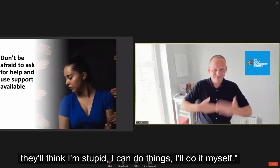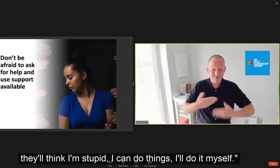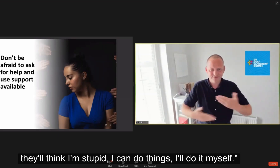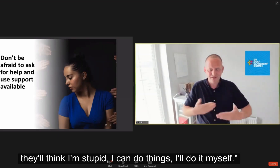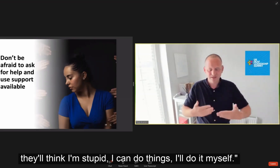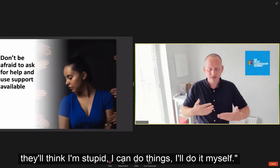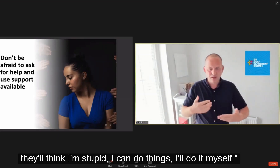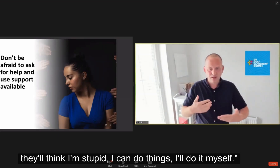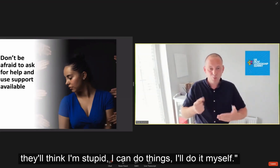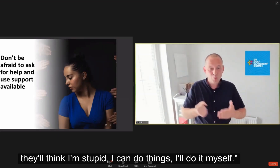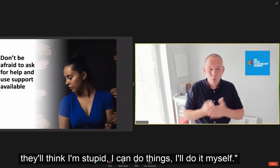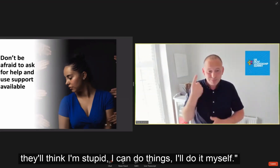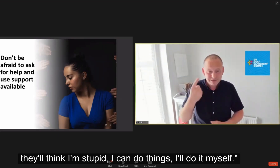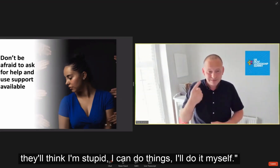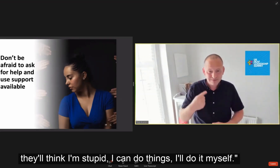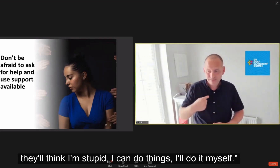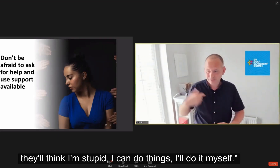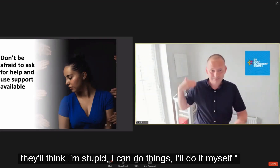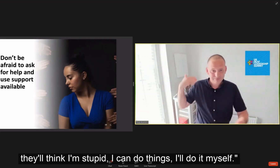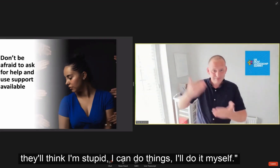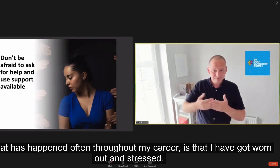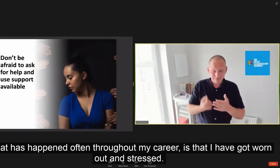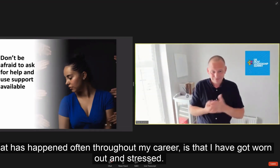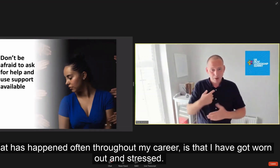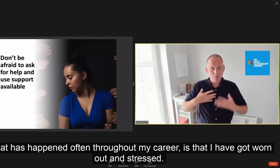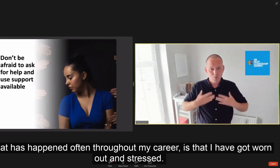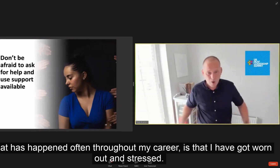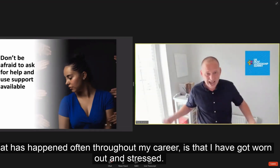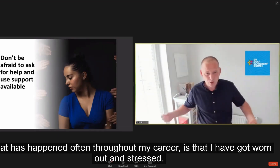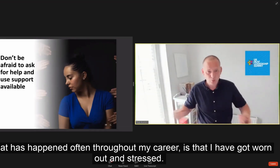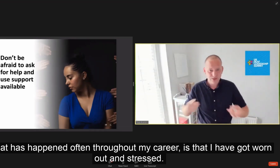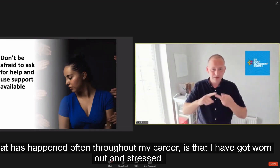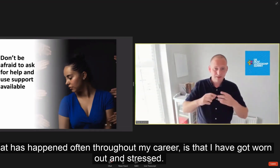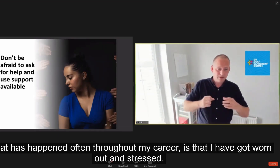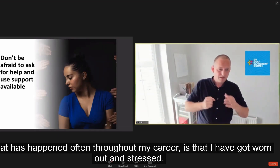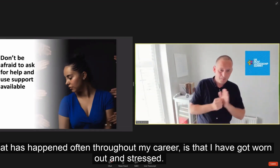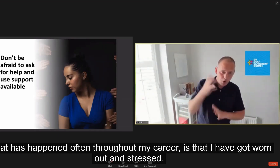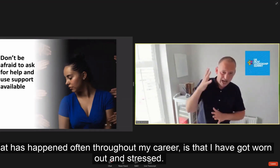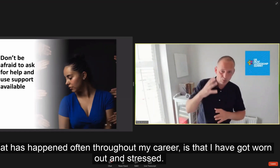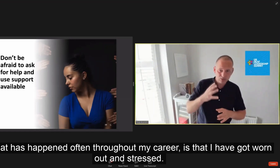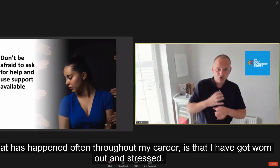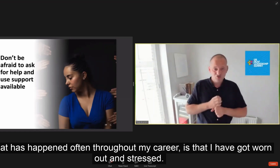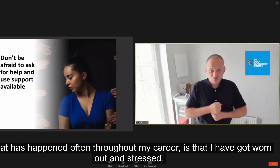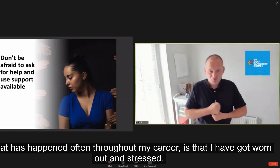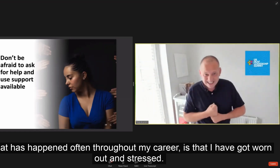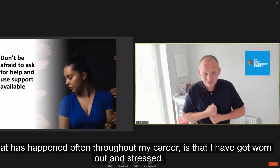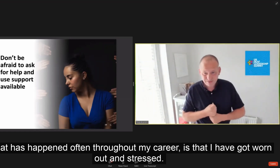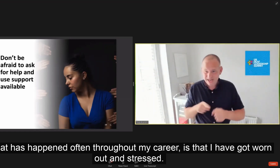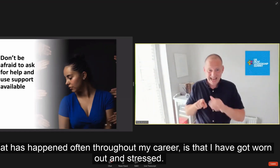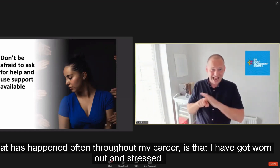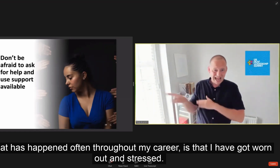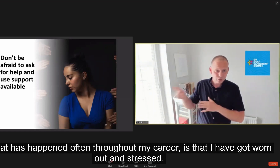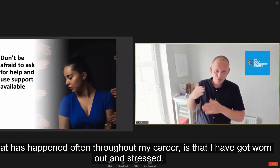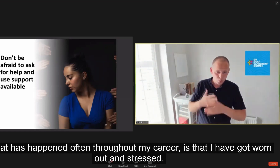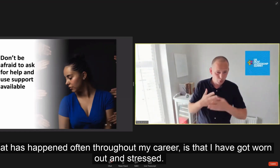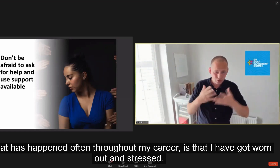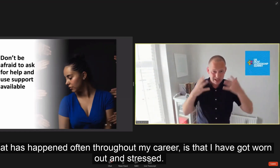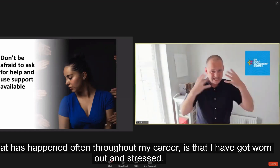can do things and I'll do it myself. And actually, what often has happened throughout my career is that I have got worn out and stressed.